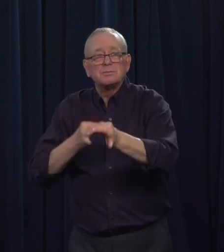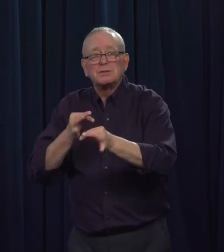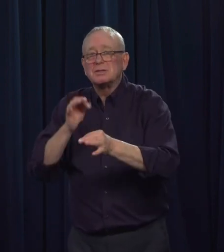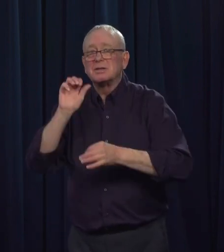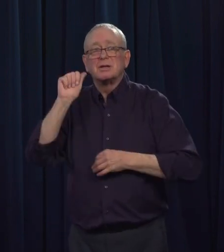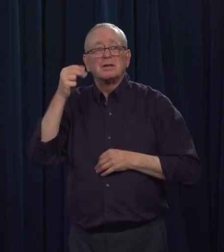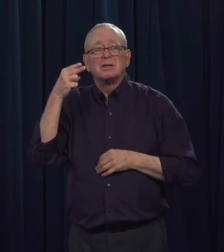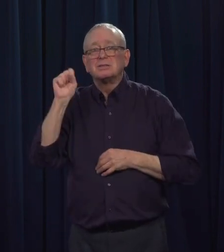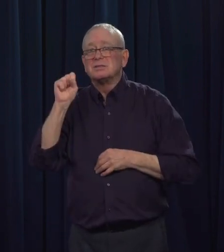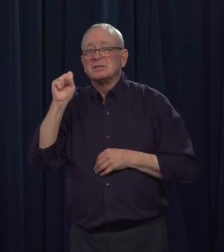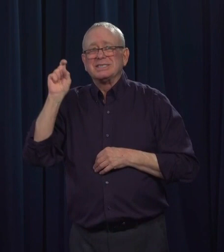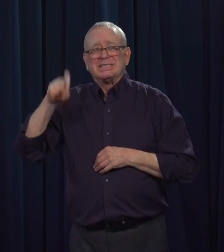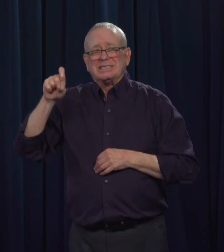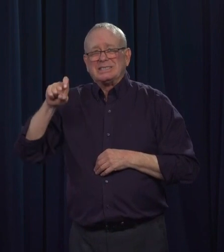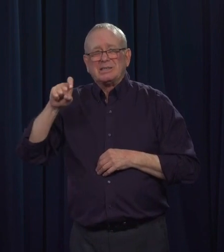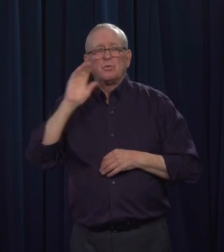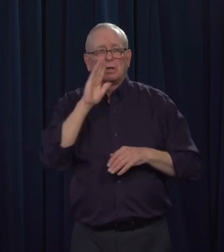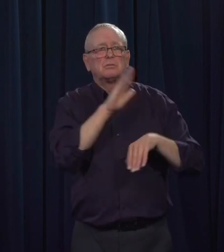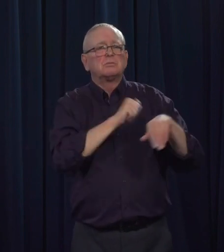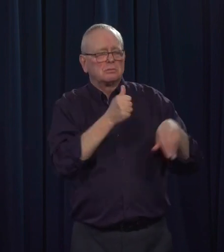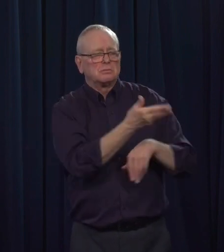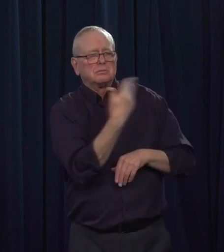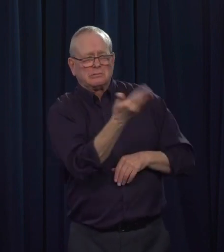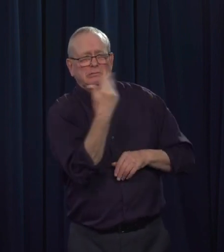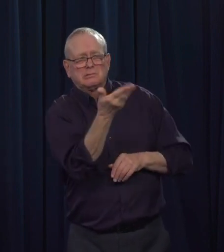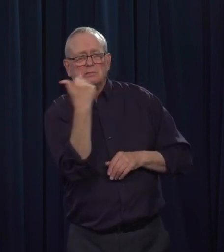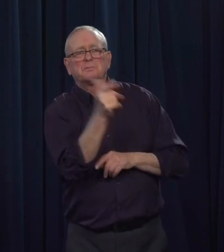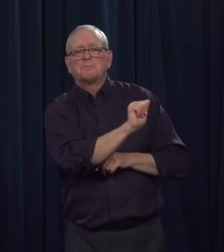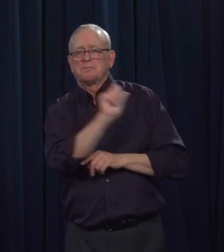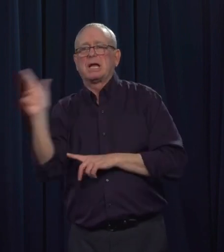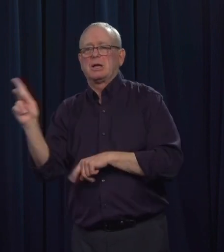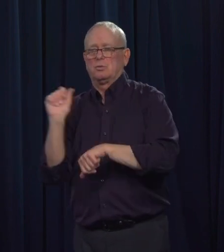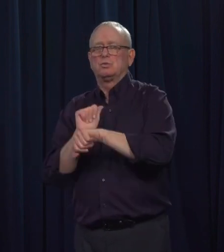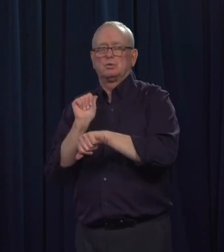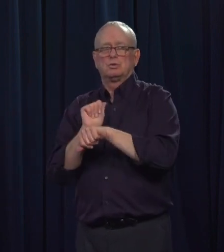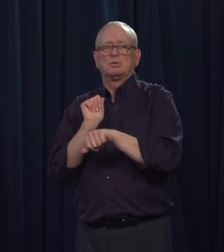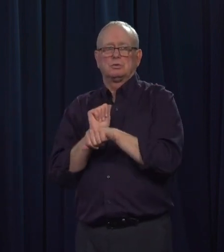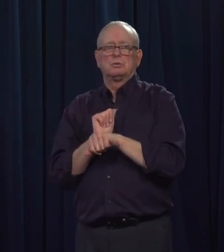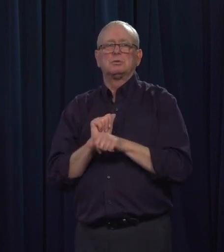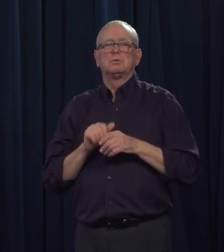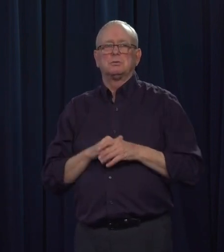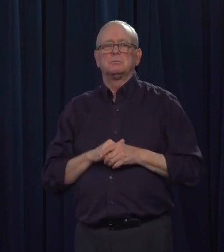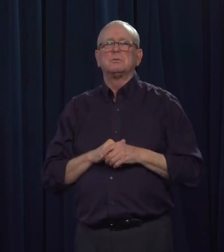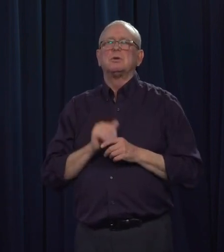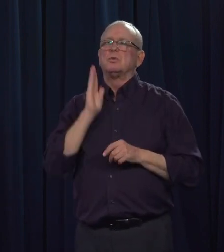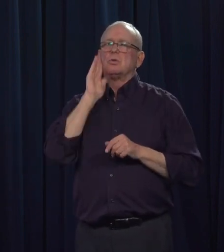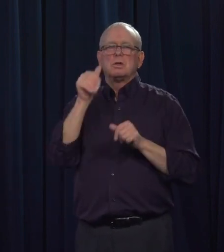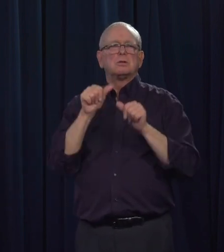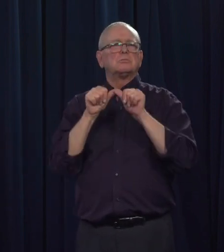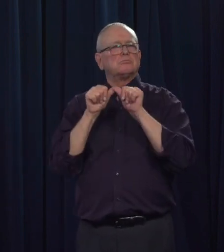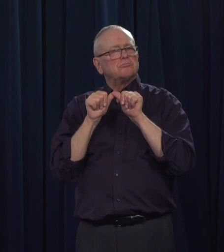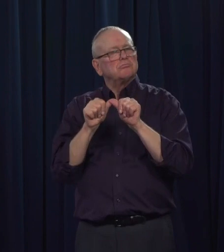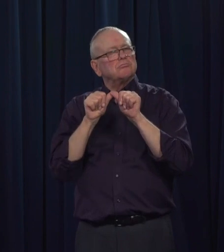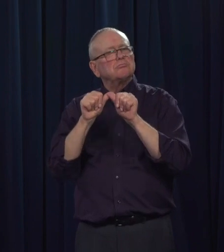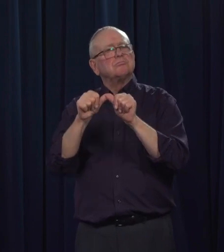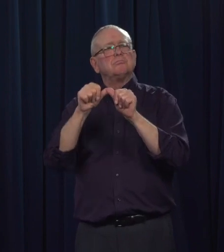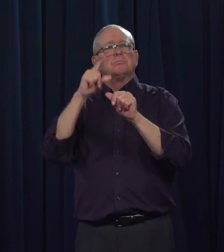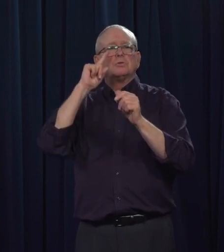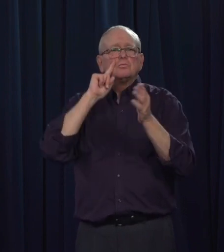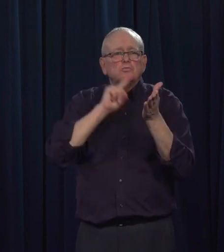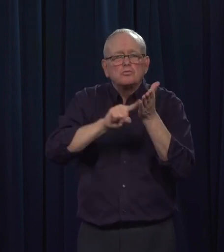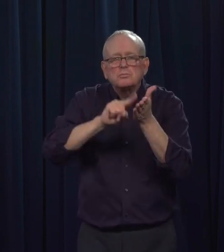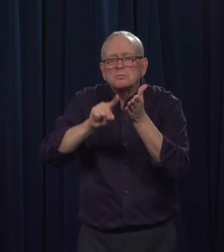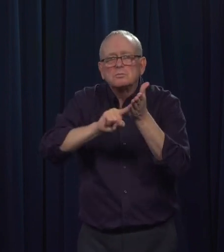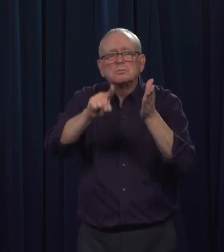more rigorous temperature checks, regular wearing of masks, and other measures to ensure that protection from any possible spread of disease is